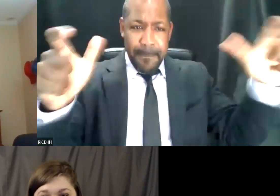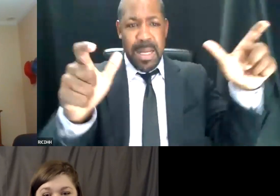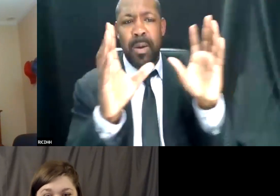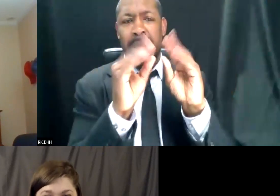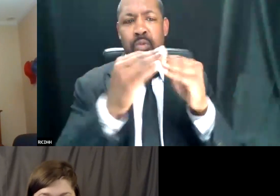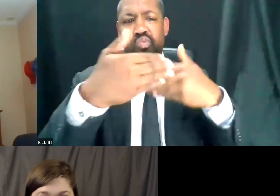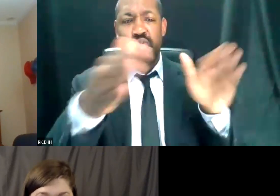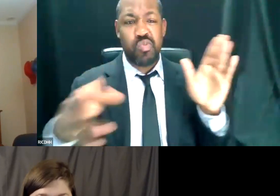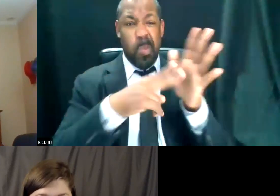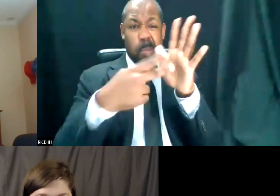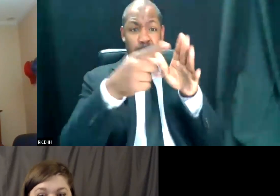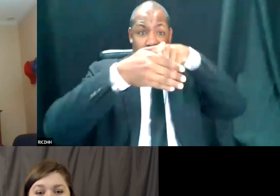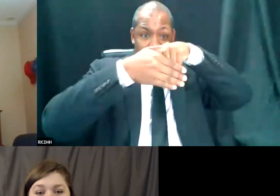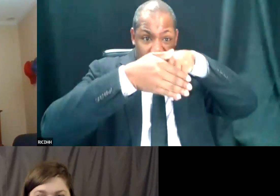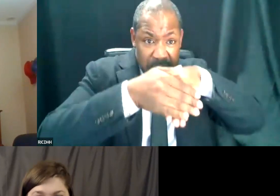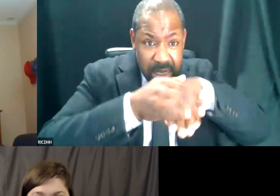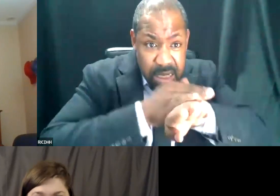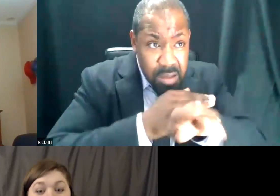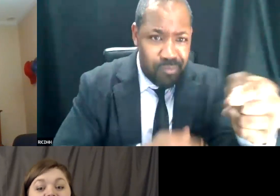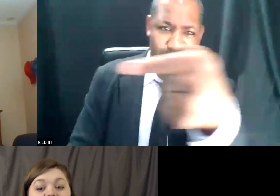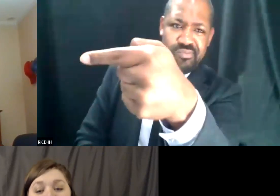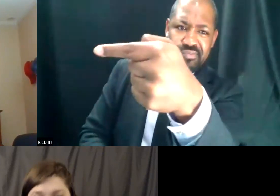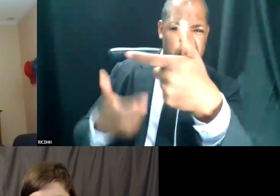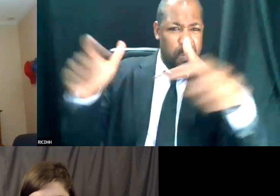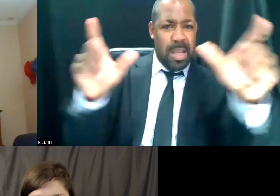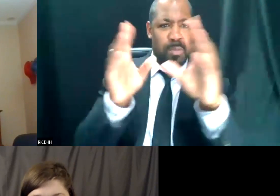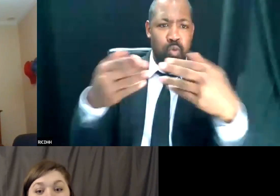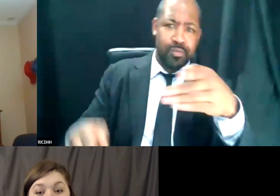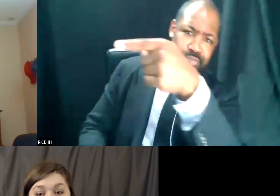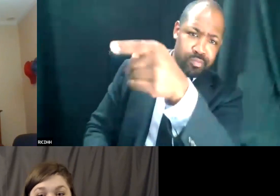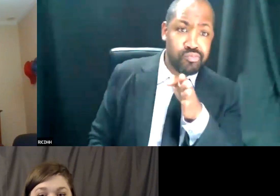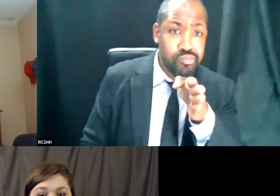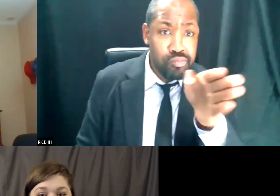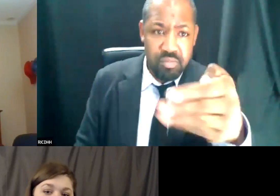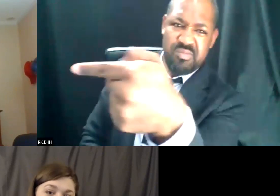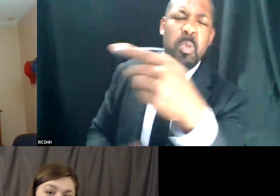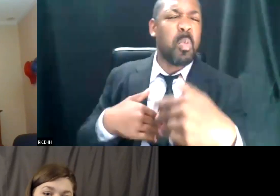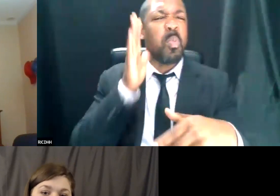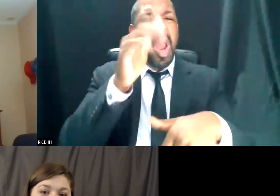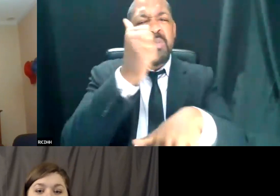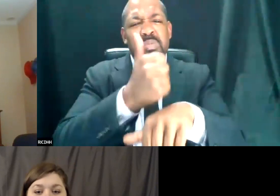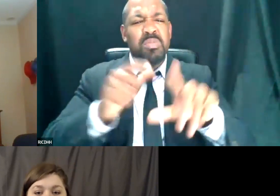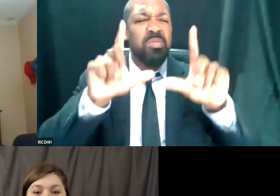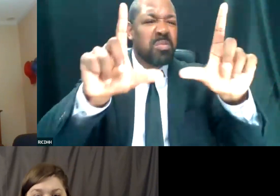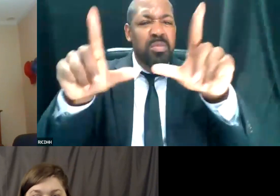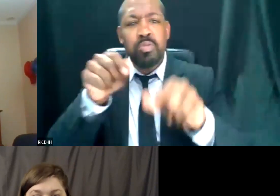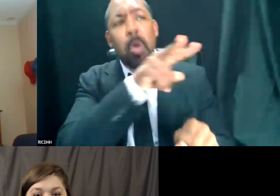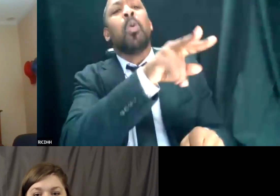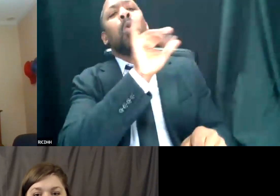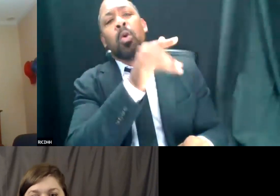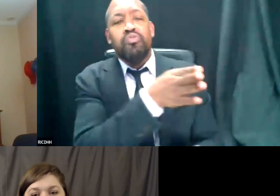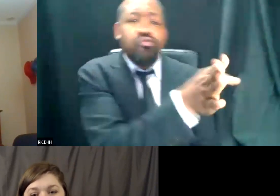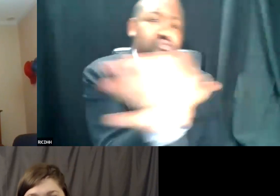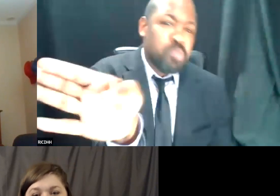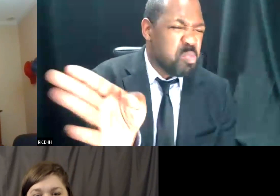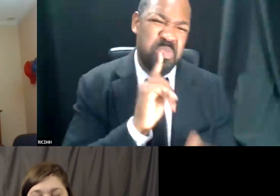again. A big community room, or excuse me, conference room. So when you enter in, just turn, then it'll be right there,